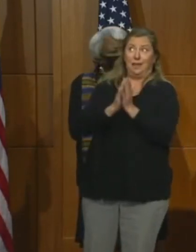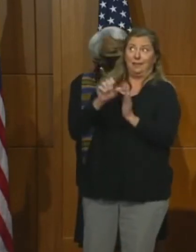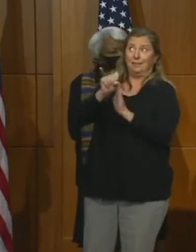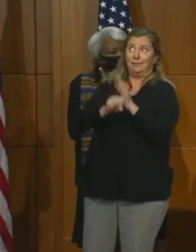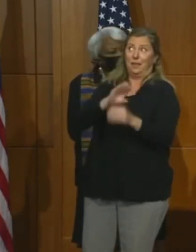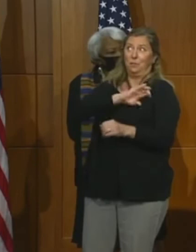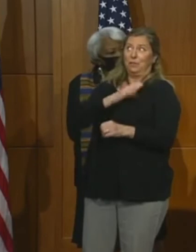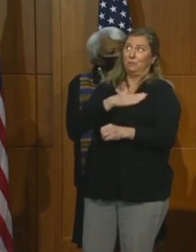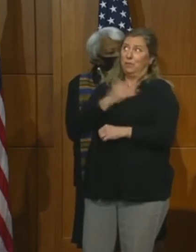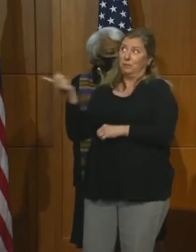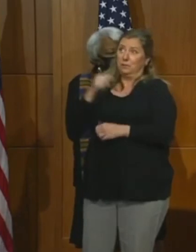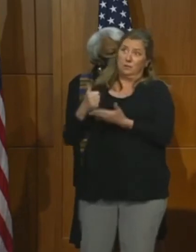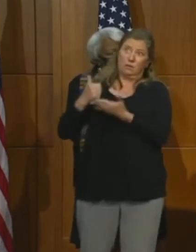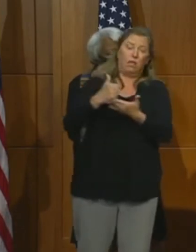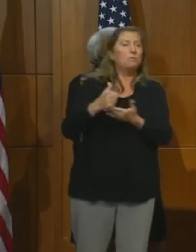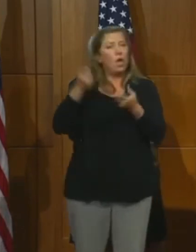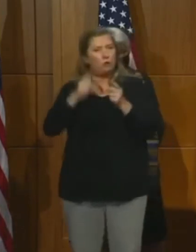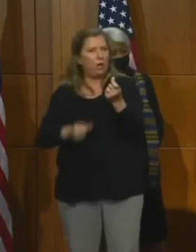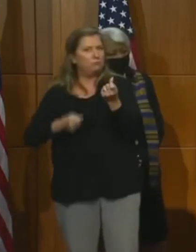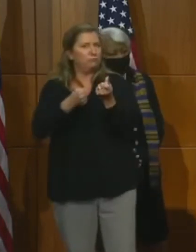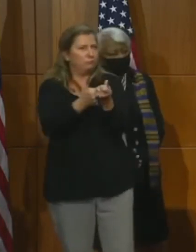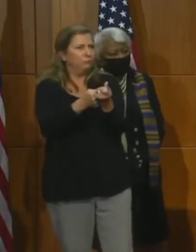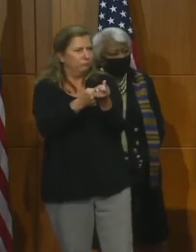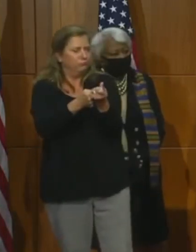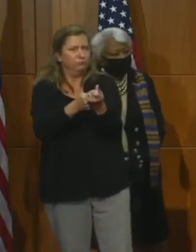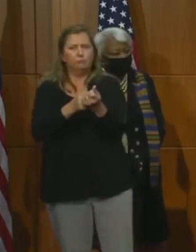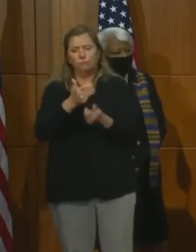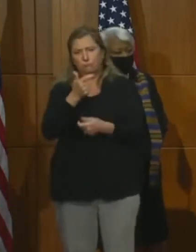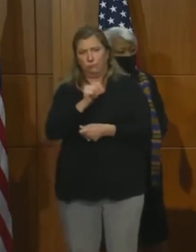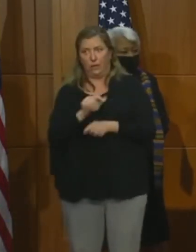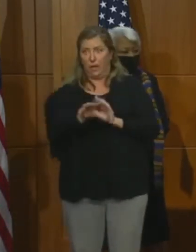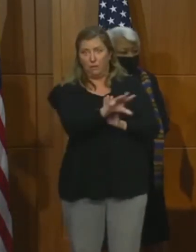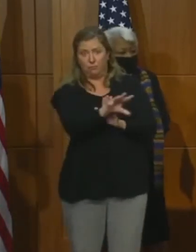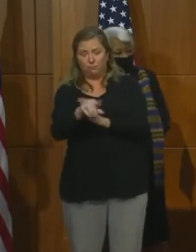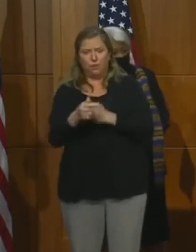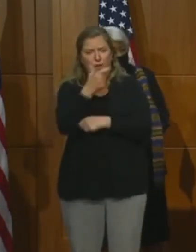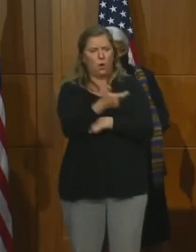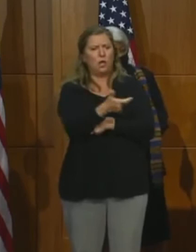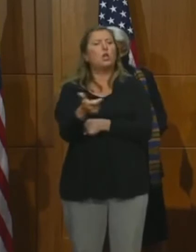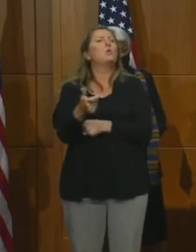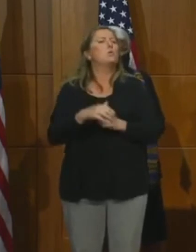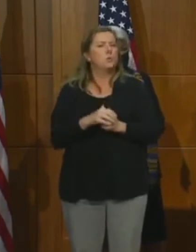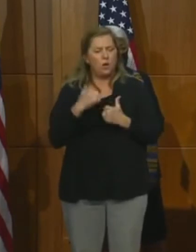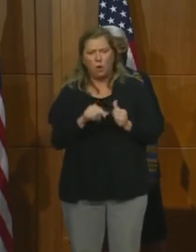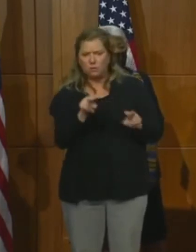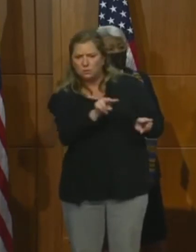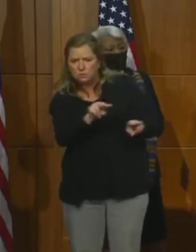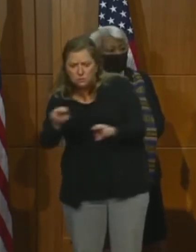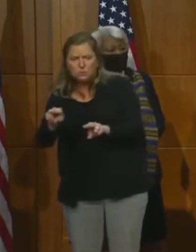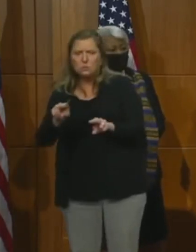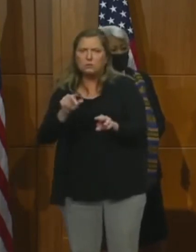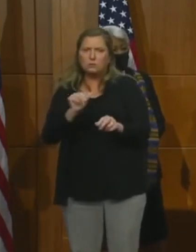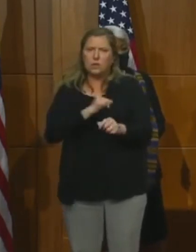Department. They agreed to do that. I have watched some of the videos. I want to continue to review them. I want to reach